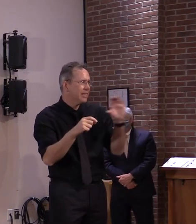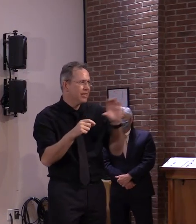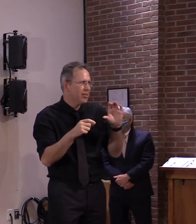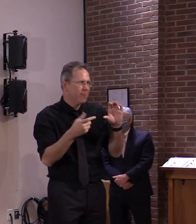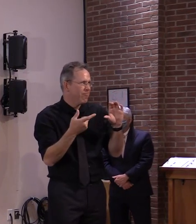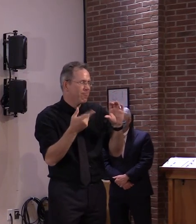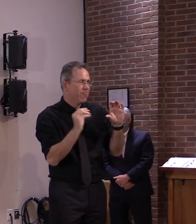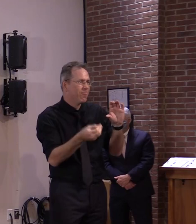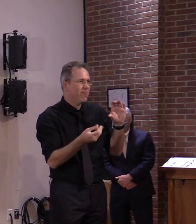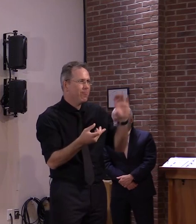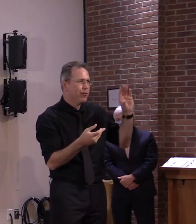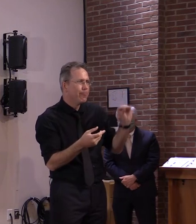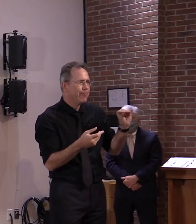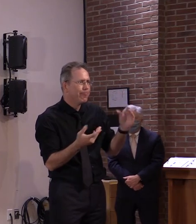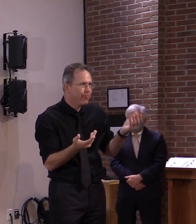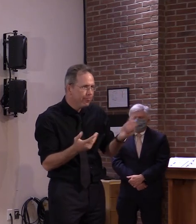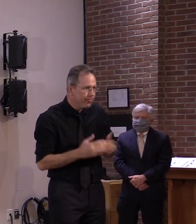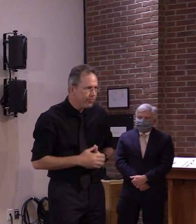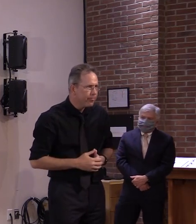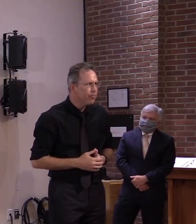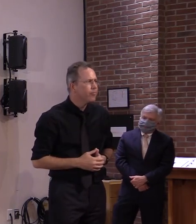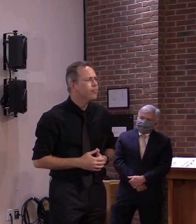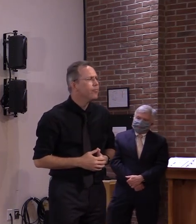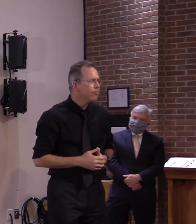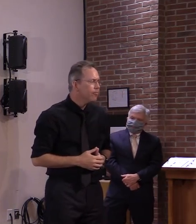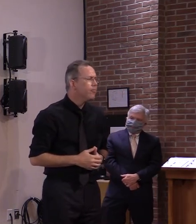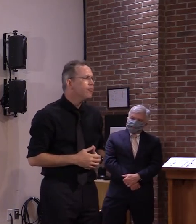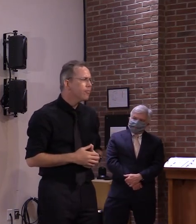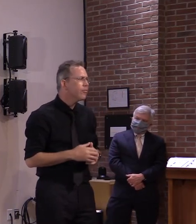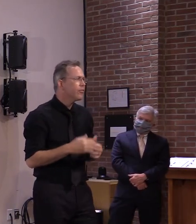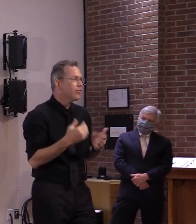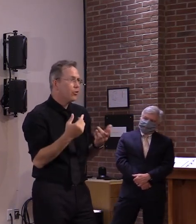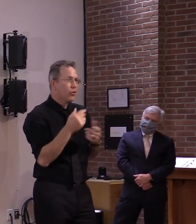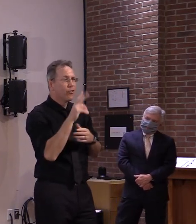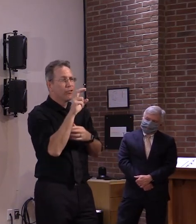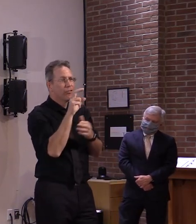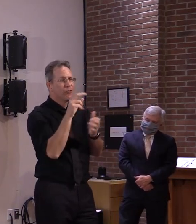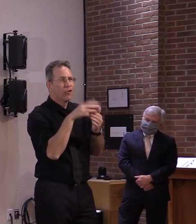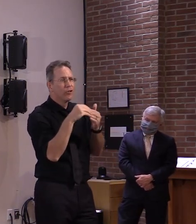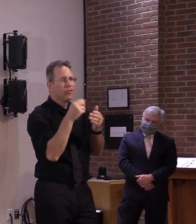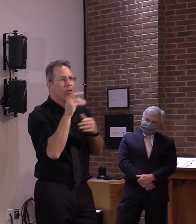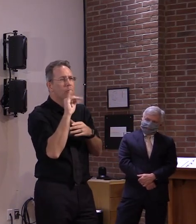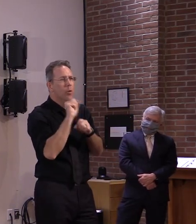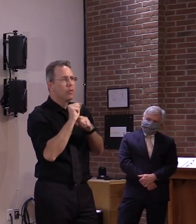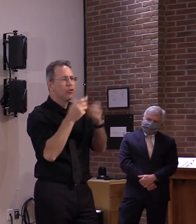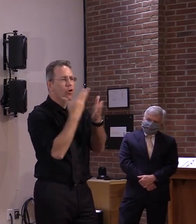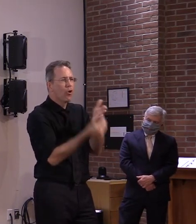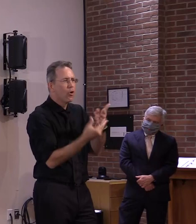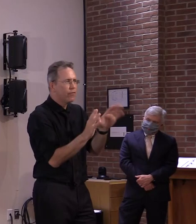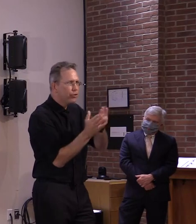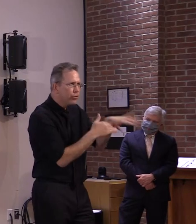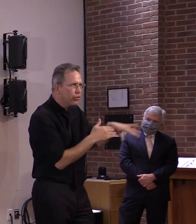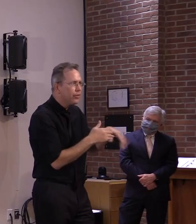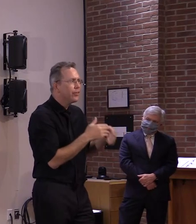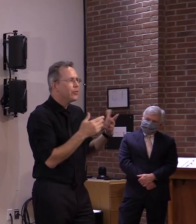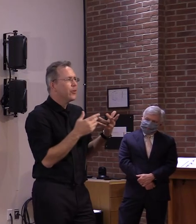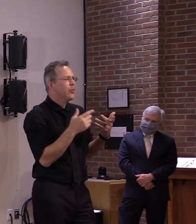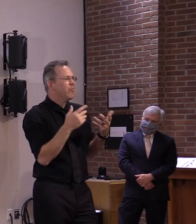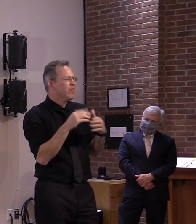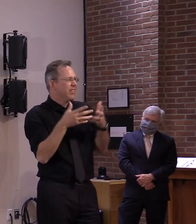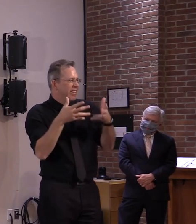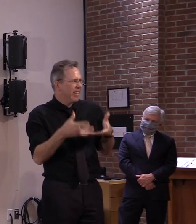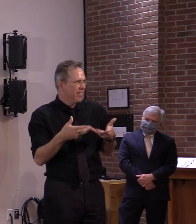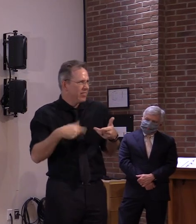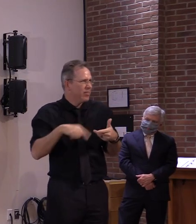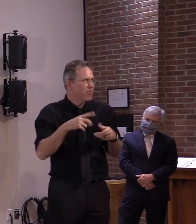the $300 is gone, and now the $100 is gone as well. So there's a bit of an incentive for